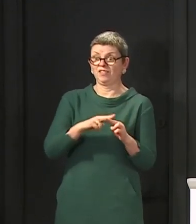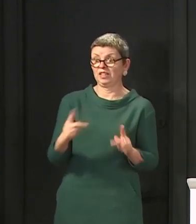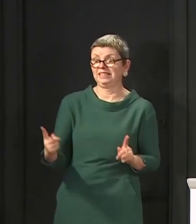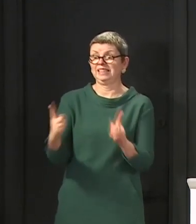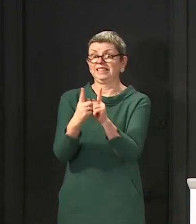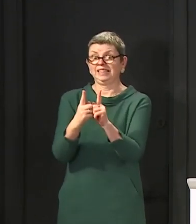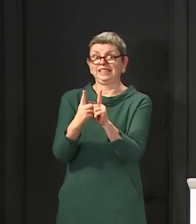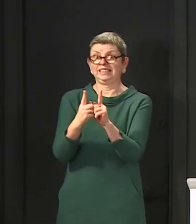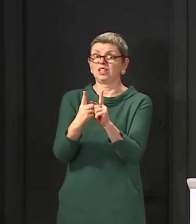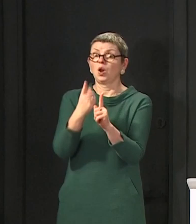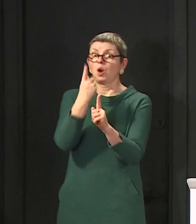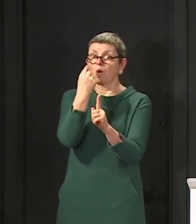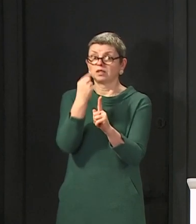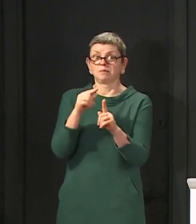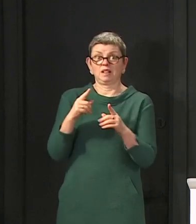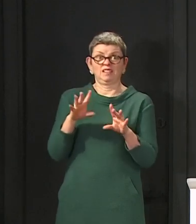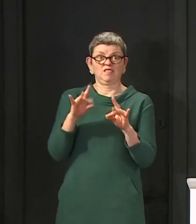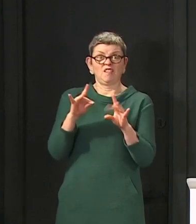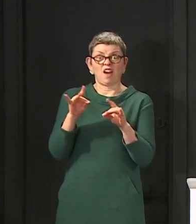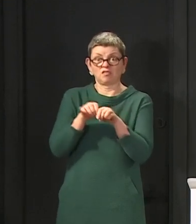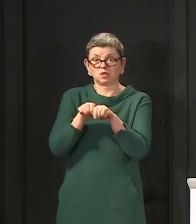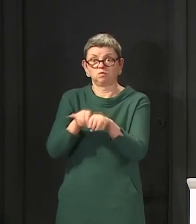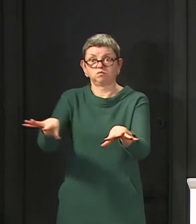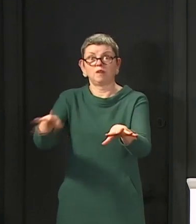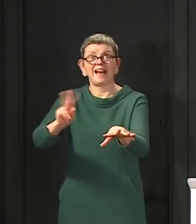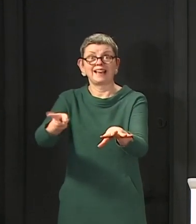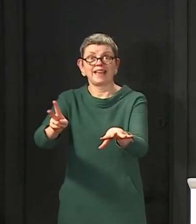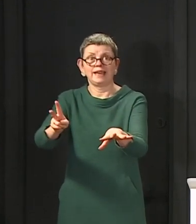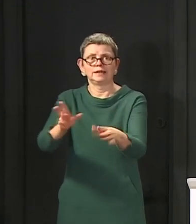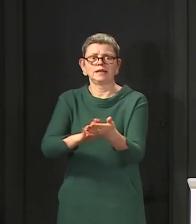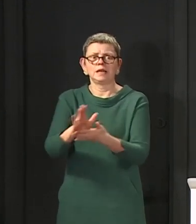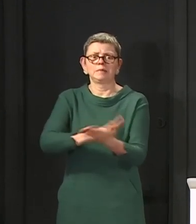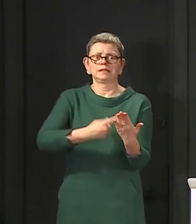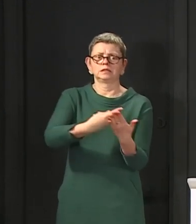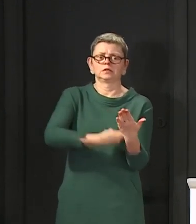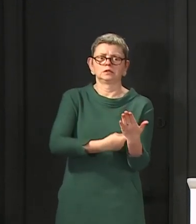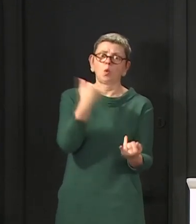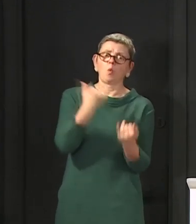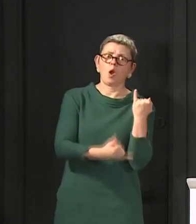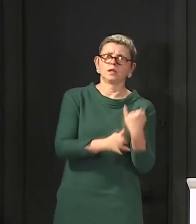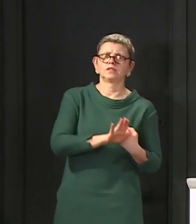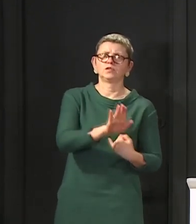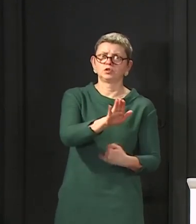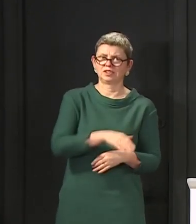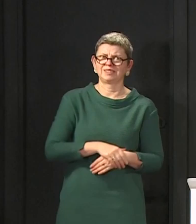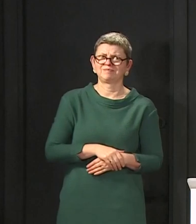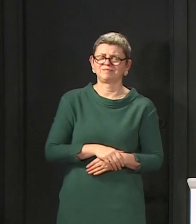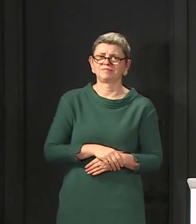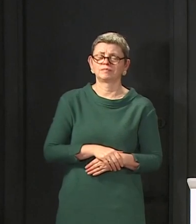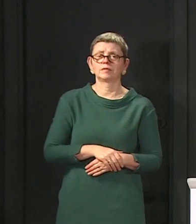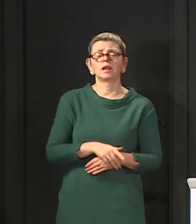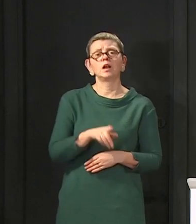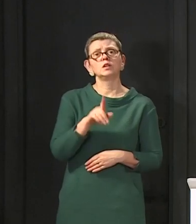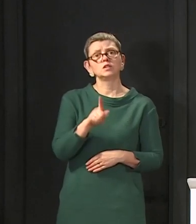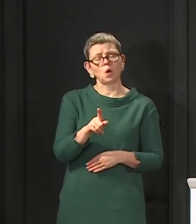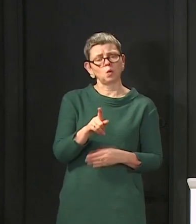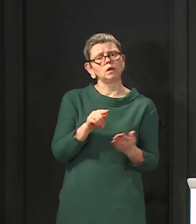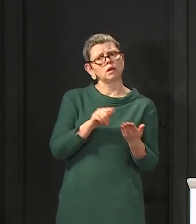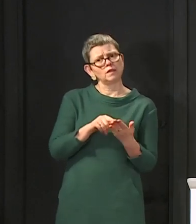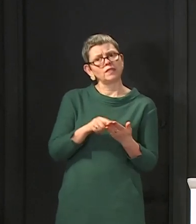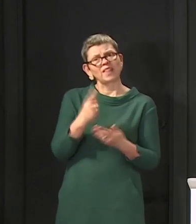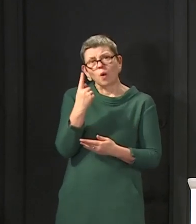stricter guidelines or toughen up the regulations and penalties in future. What we are confirming today is instead a small, but I think